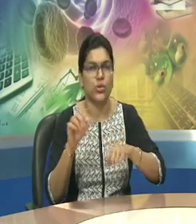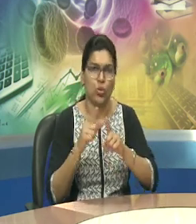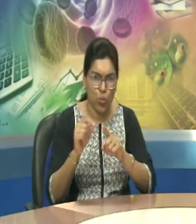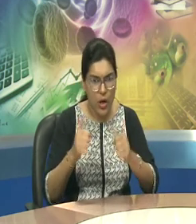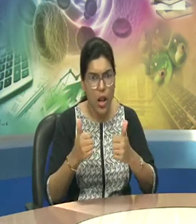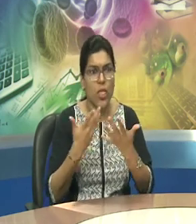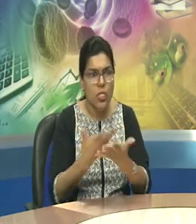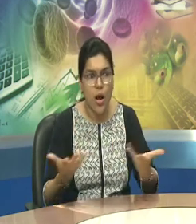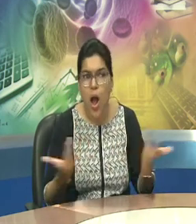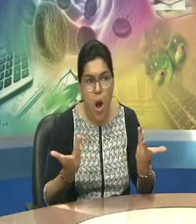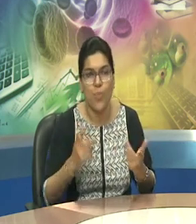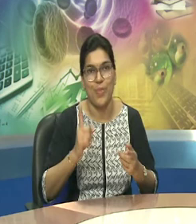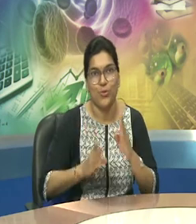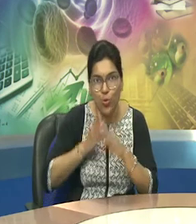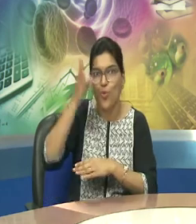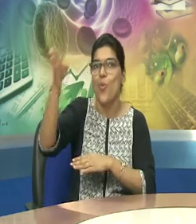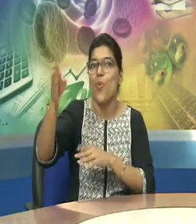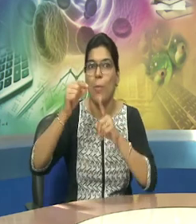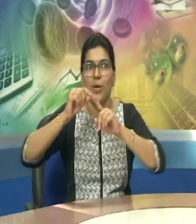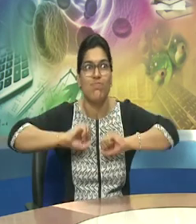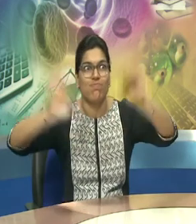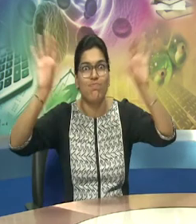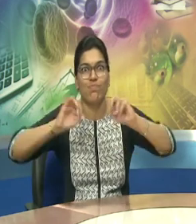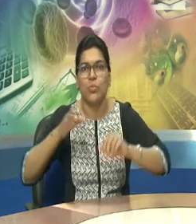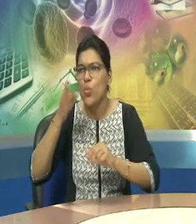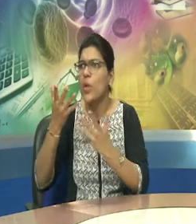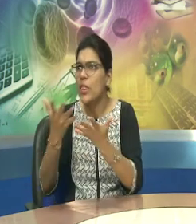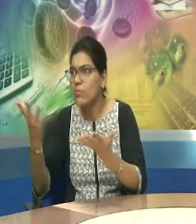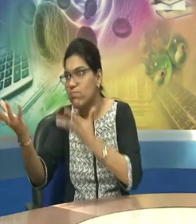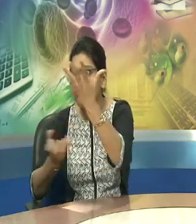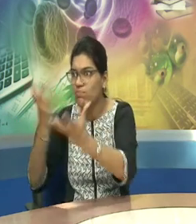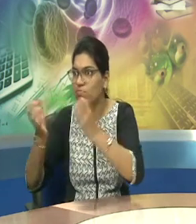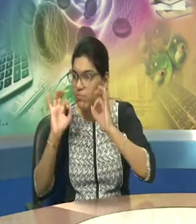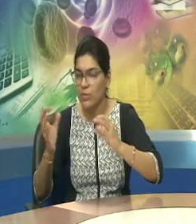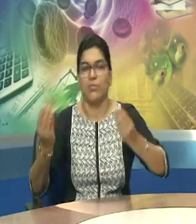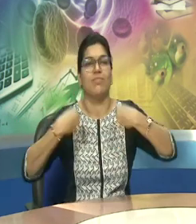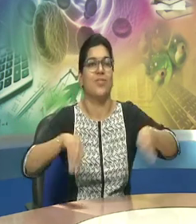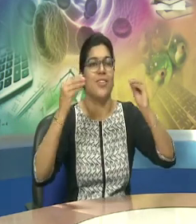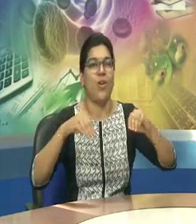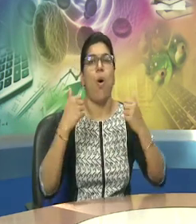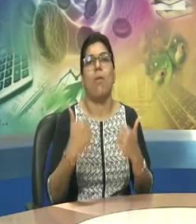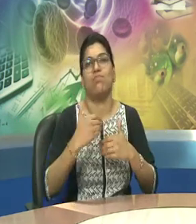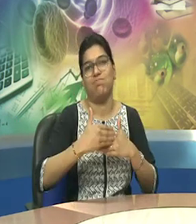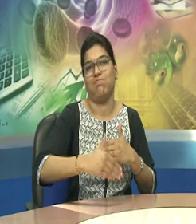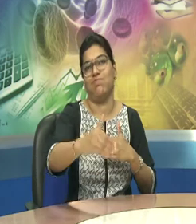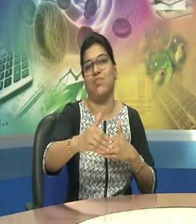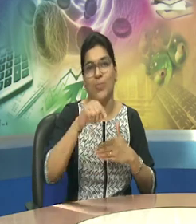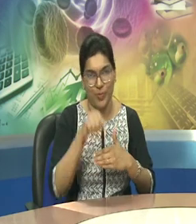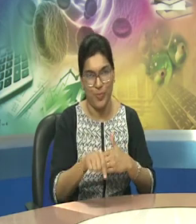the entrepreneur starts thinking about a line of business which can be undertaken